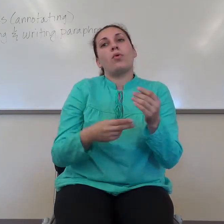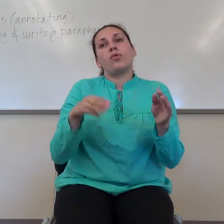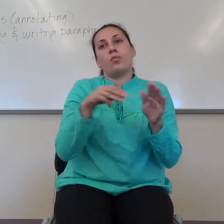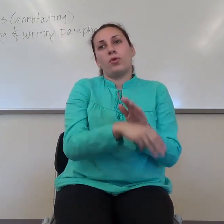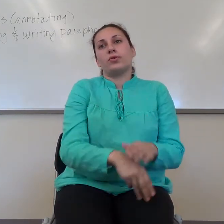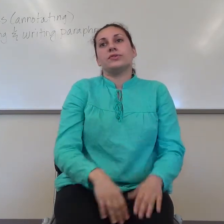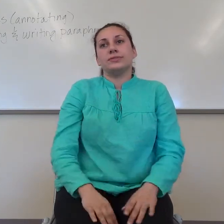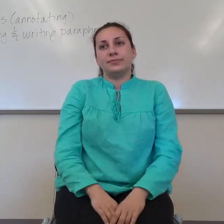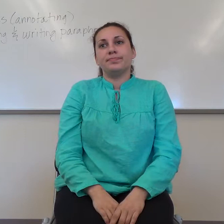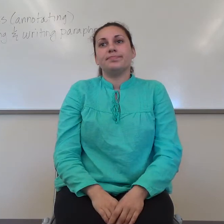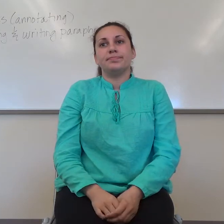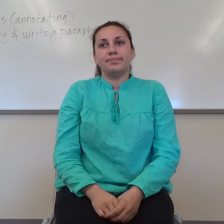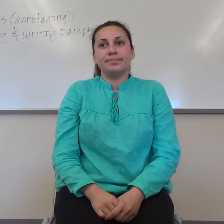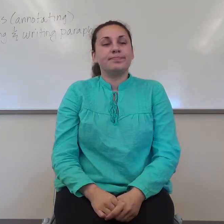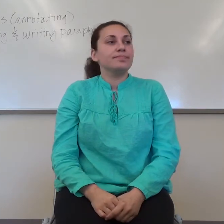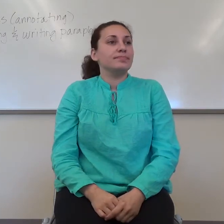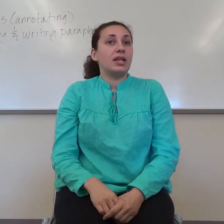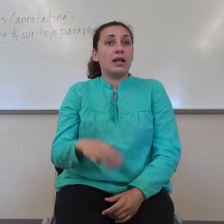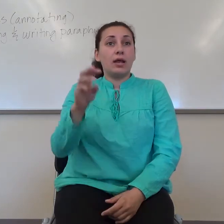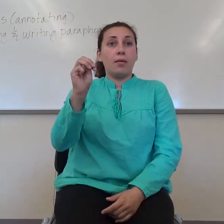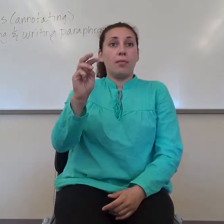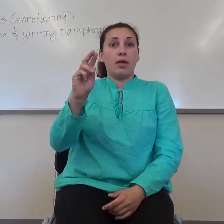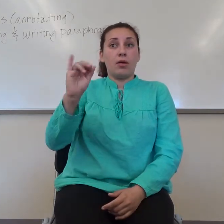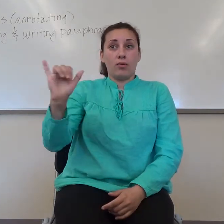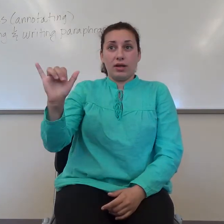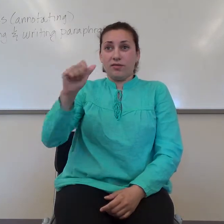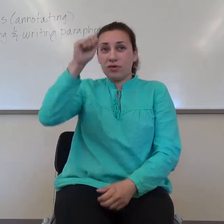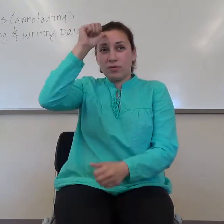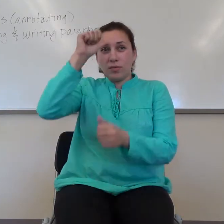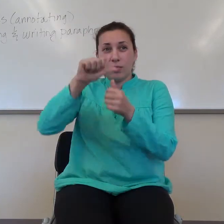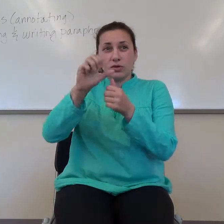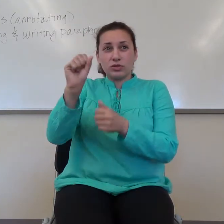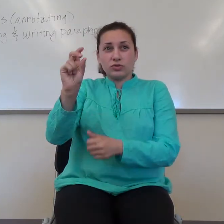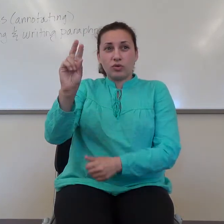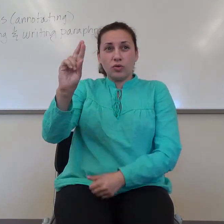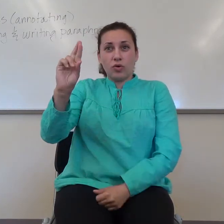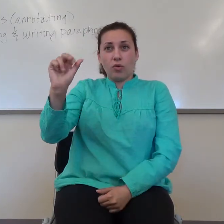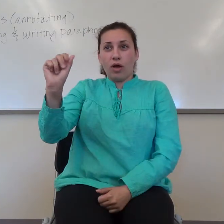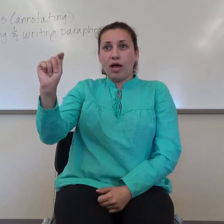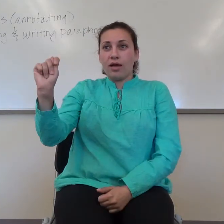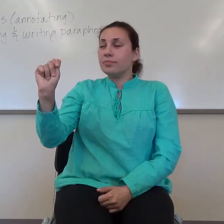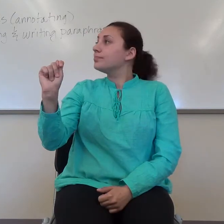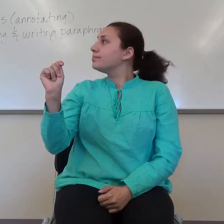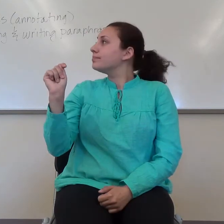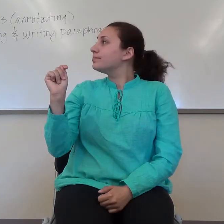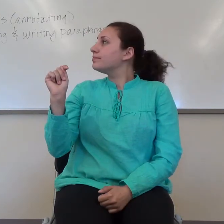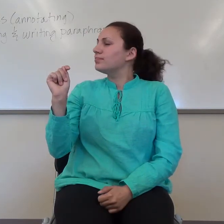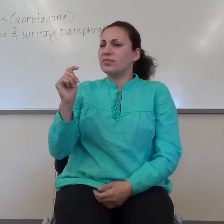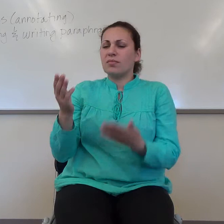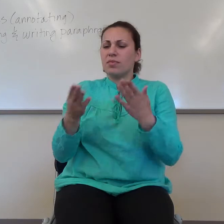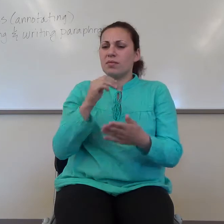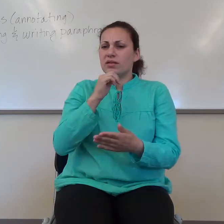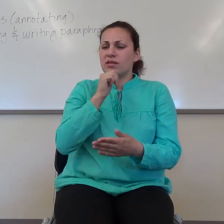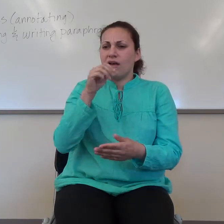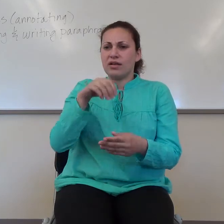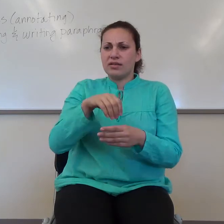And then Mary Surratt, remember I talked a little bit, we didn't read about it, but maybe I didn't in this class. The fact